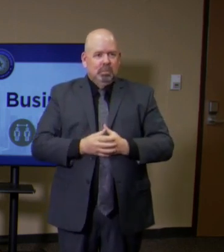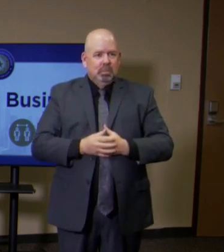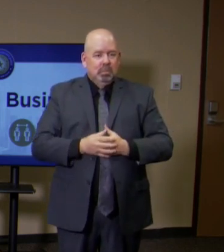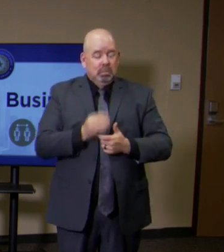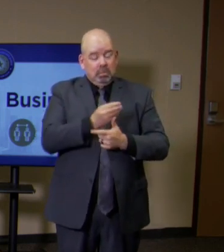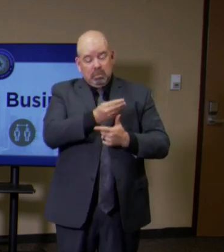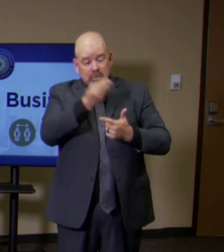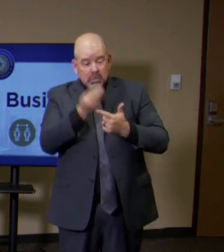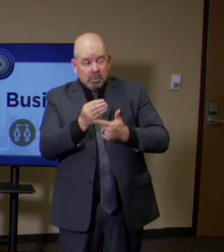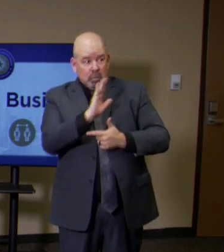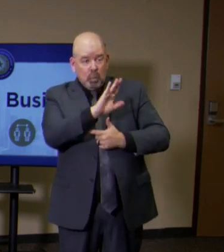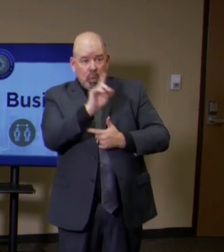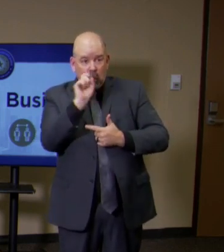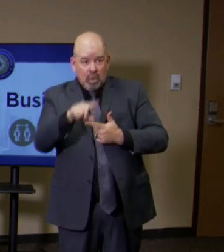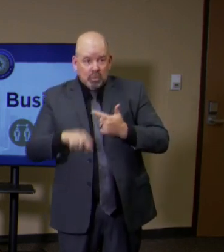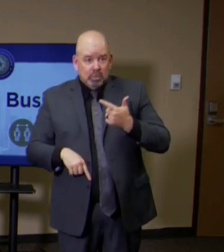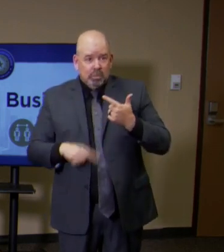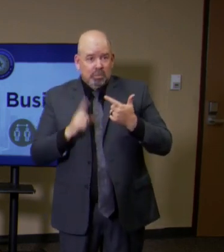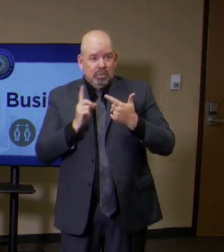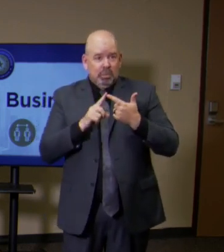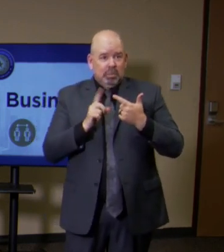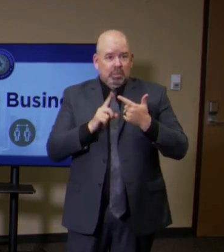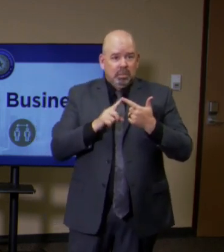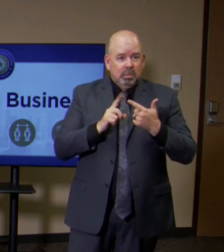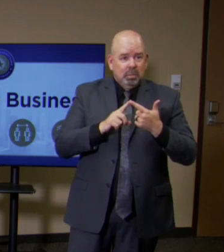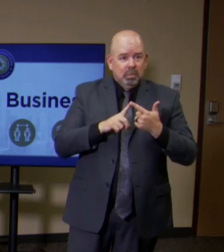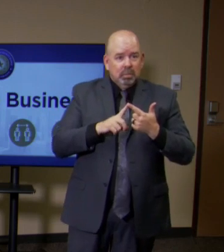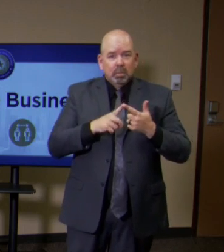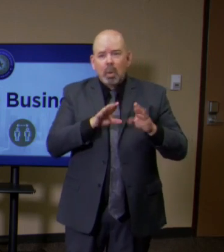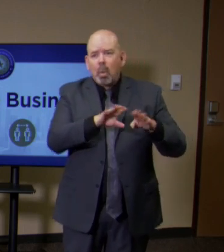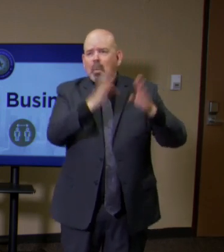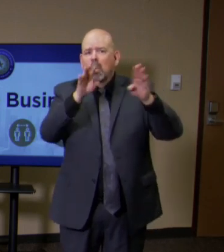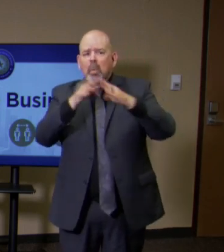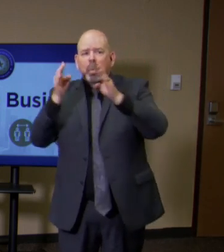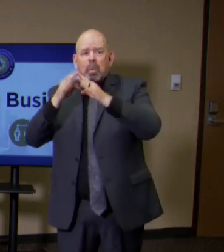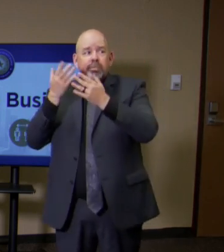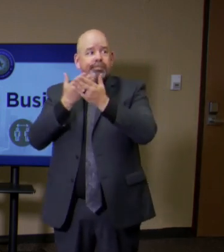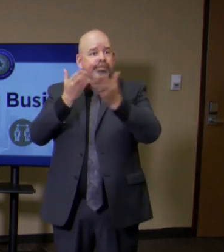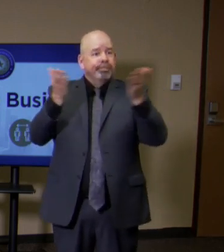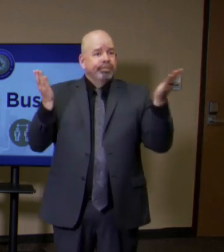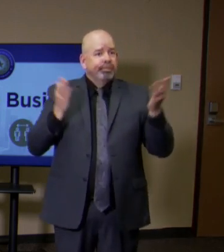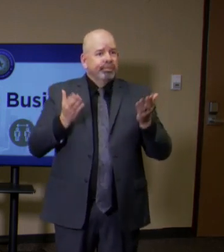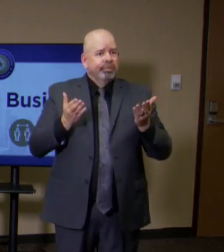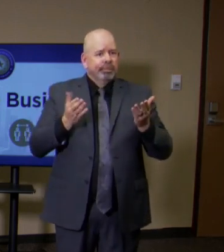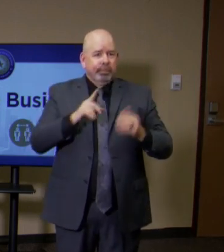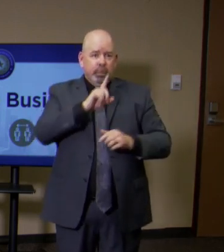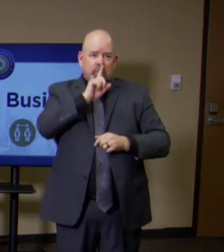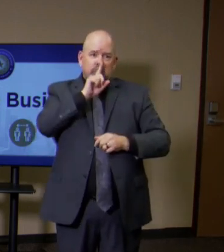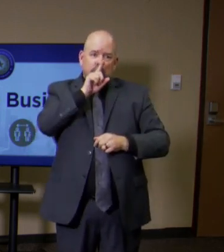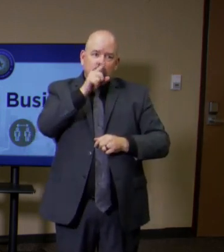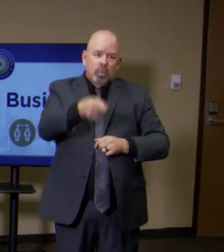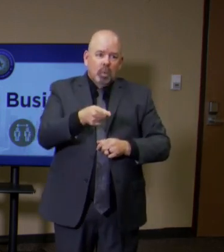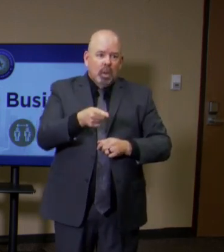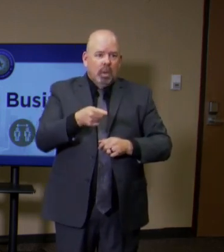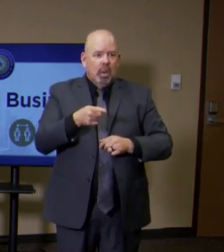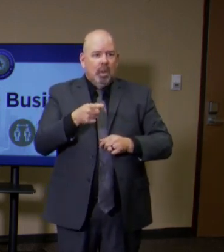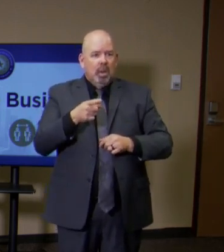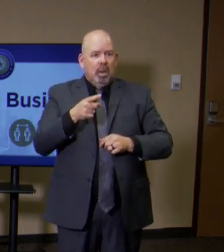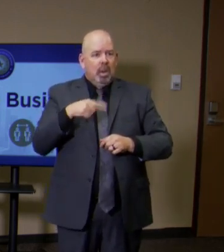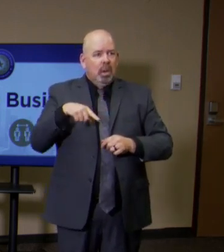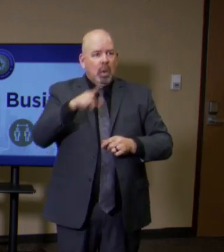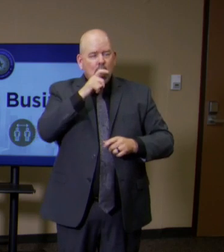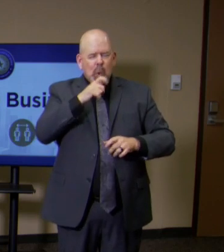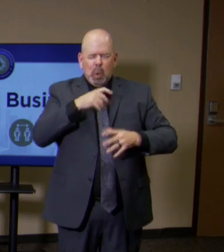on who's the loudest voices, right? And the loudest voices, unfortunately, are not necessarily science. But